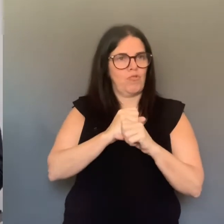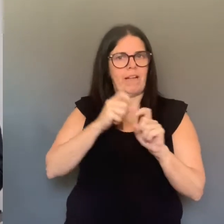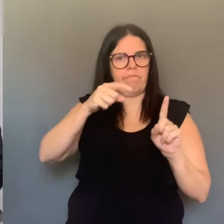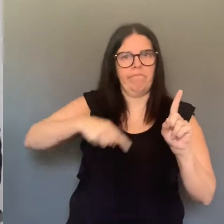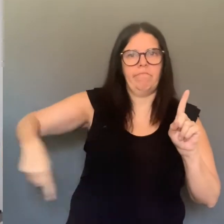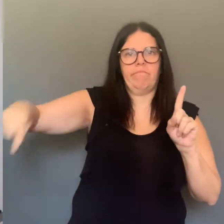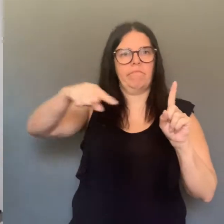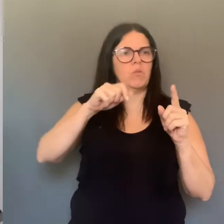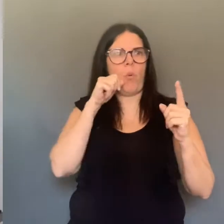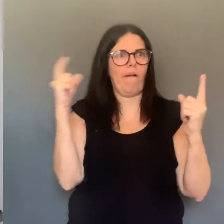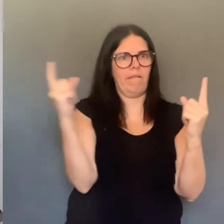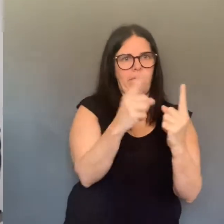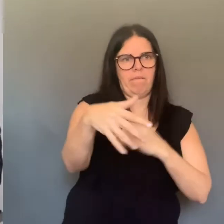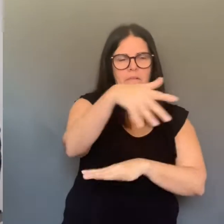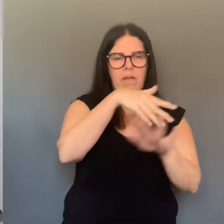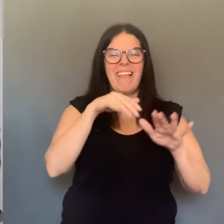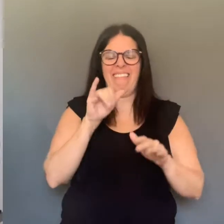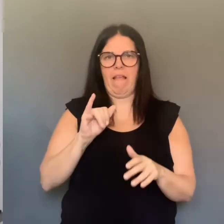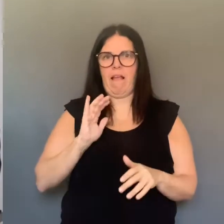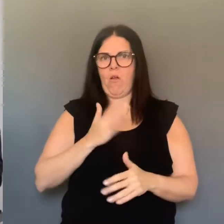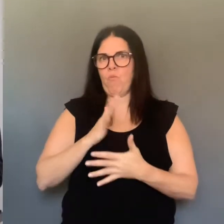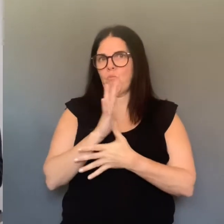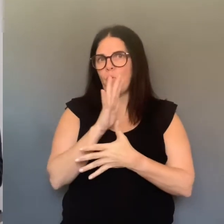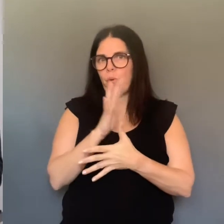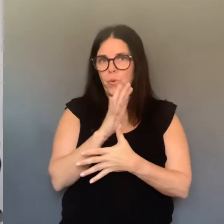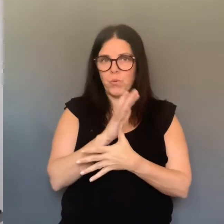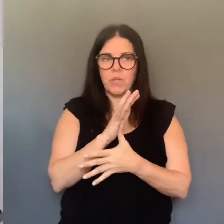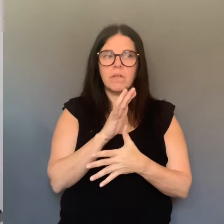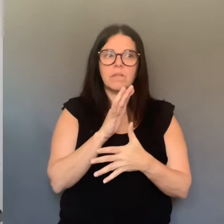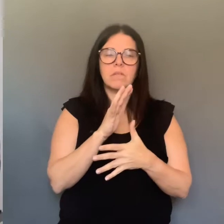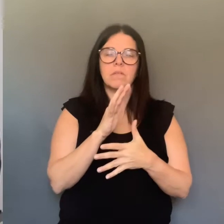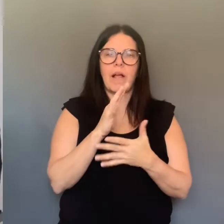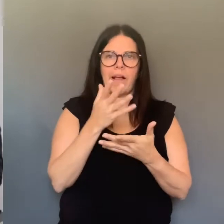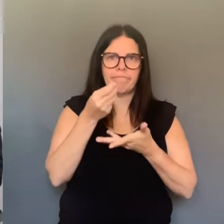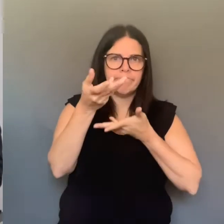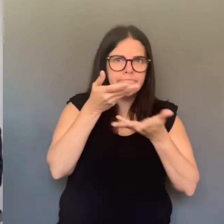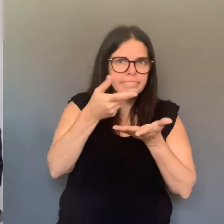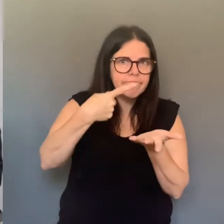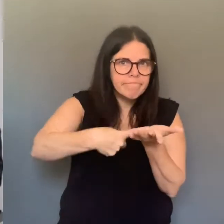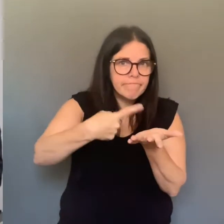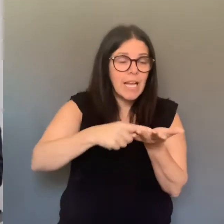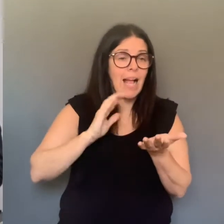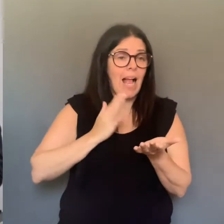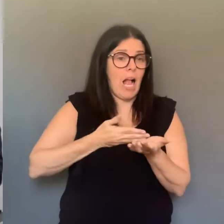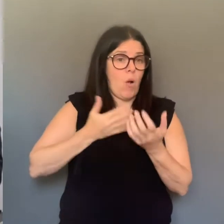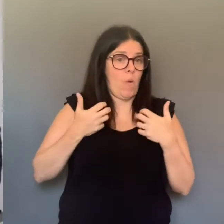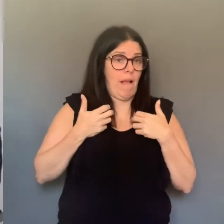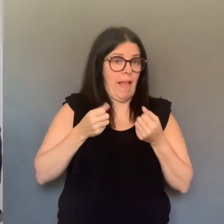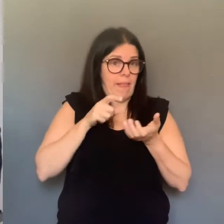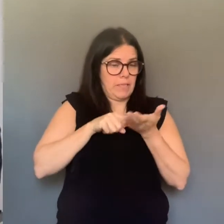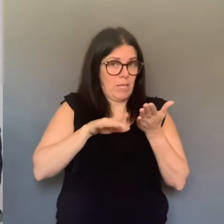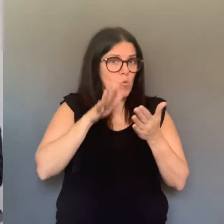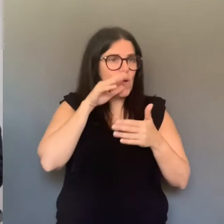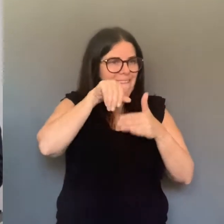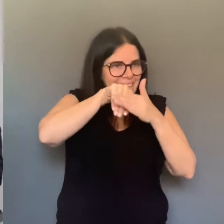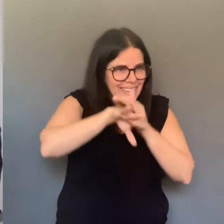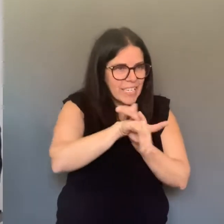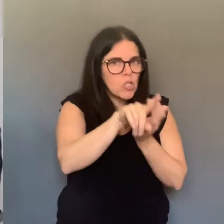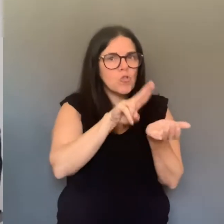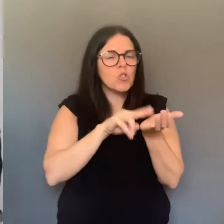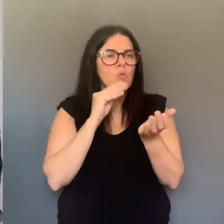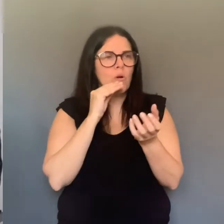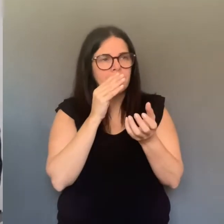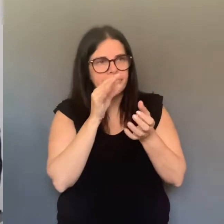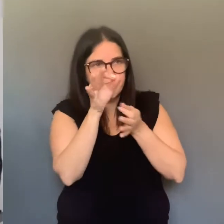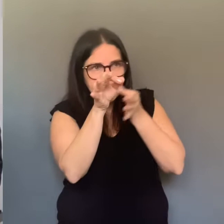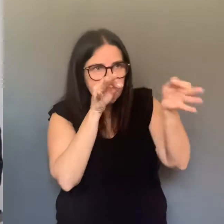residents. So those are the priorities, and everyone is involved and engaged in that. Our health inspectors go to these facilities. They provide